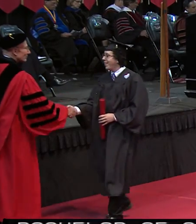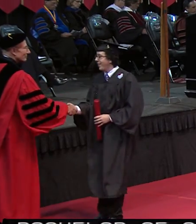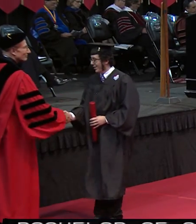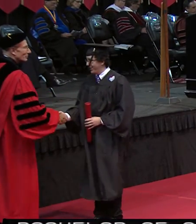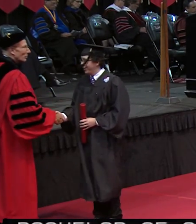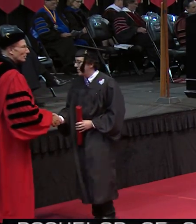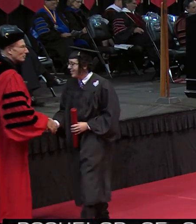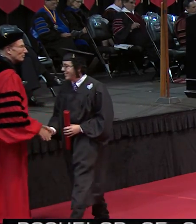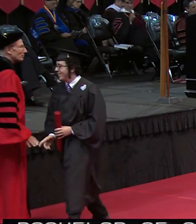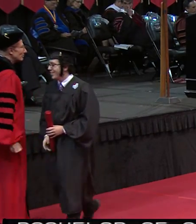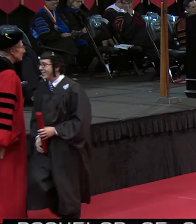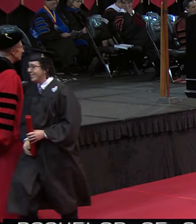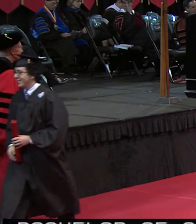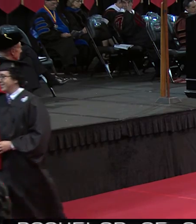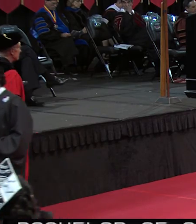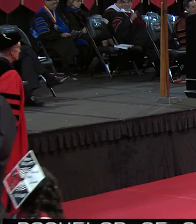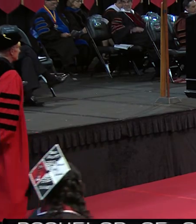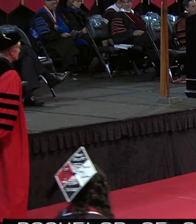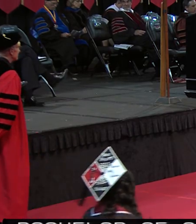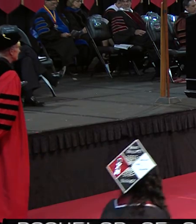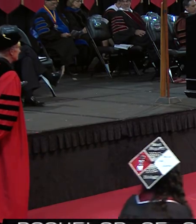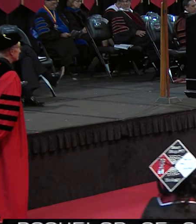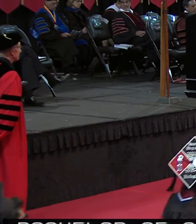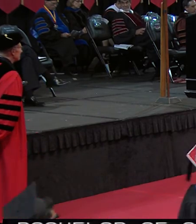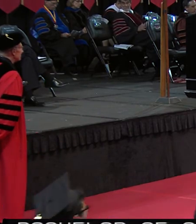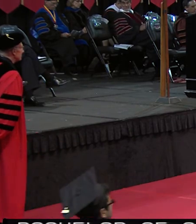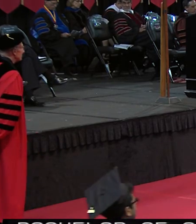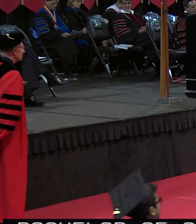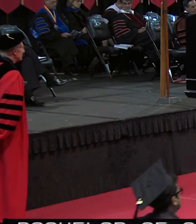Troy Paul Selby Kearney.